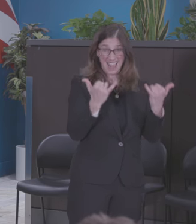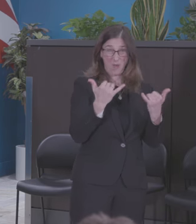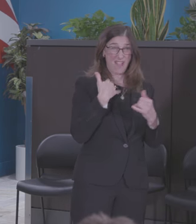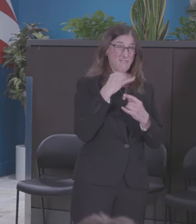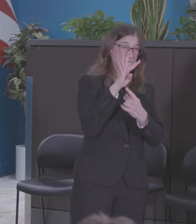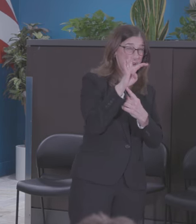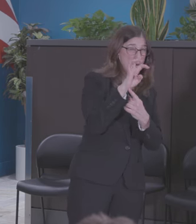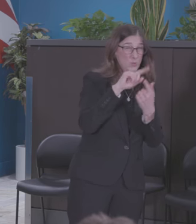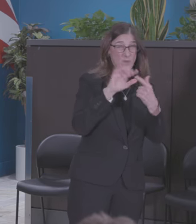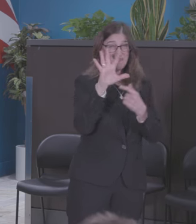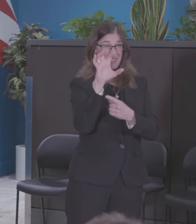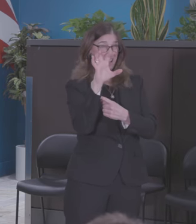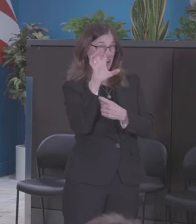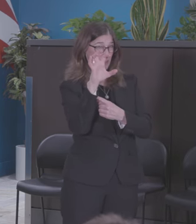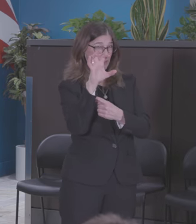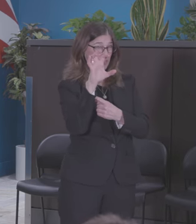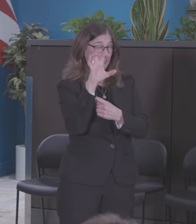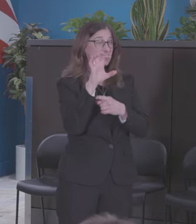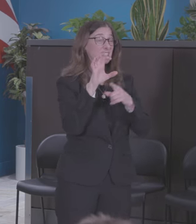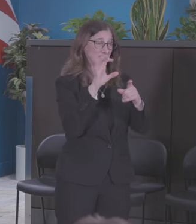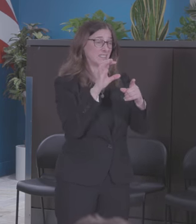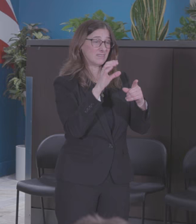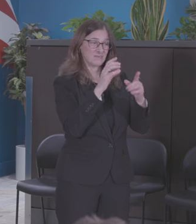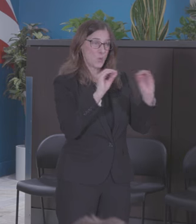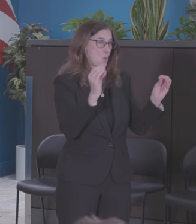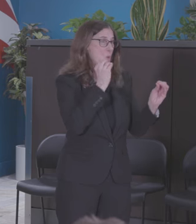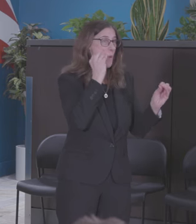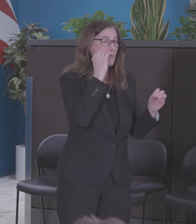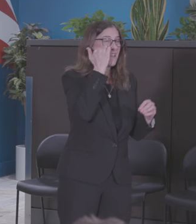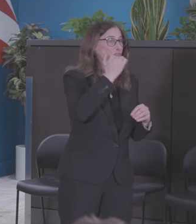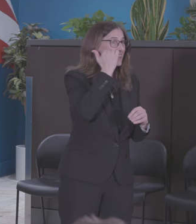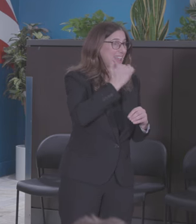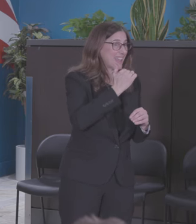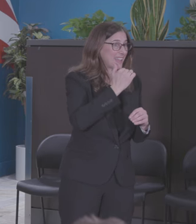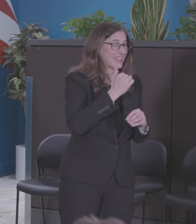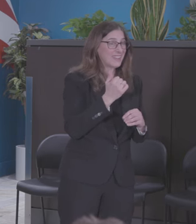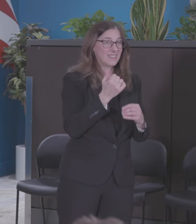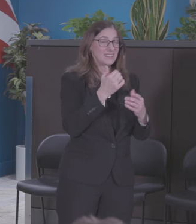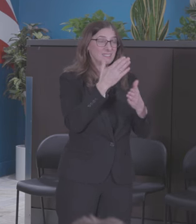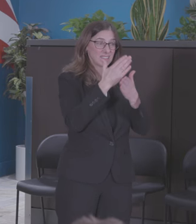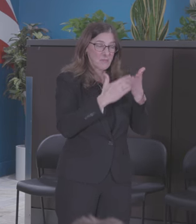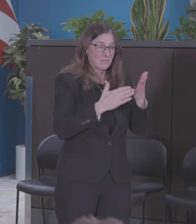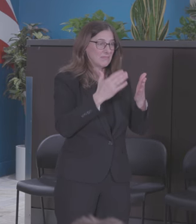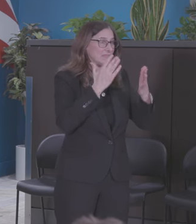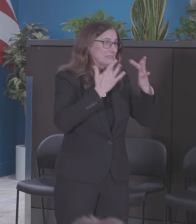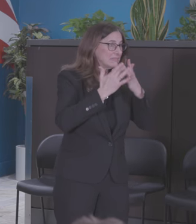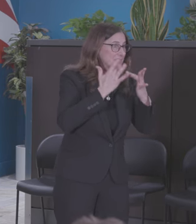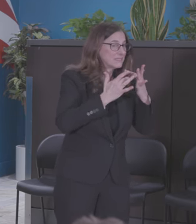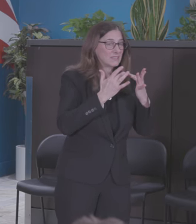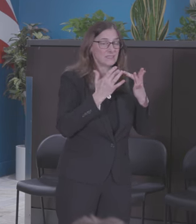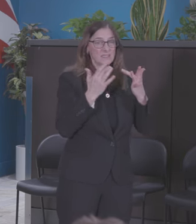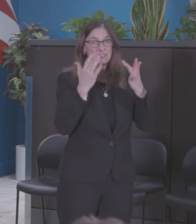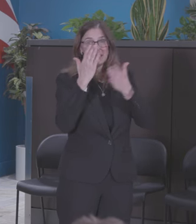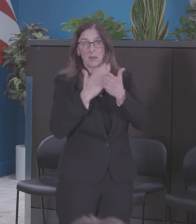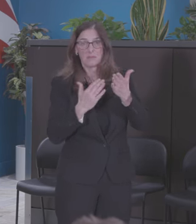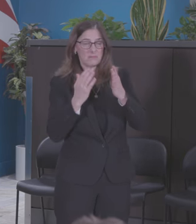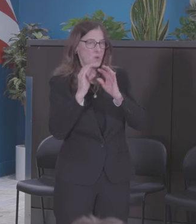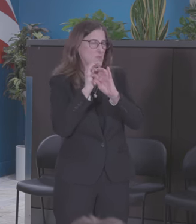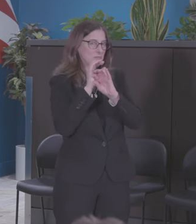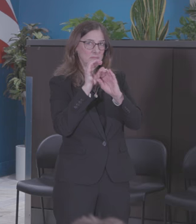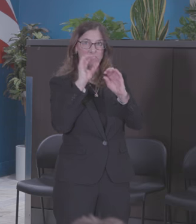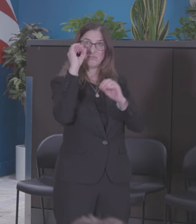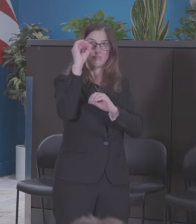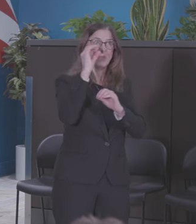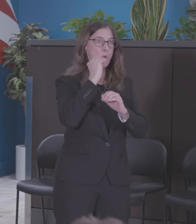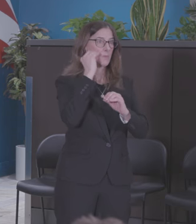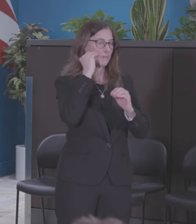housing, and about 30 who are completely unsheltered. This is not only possible to solve, it's the right thing